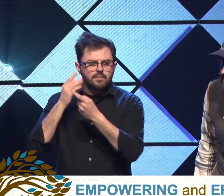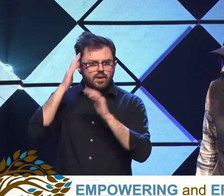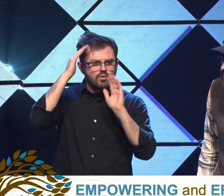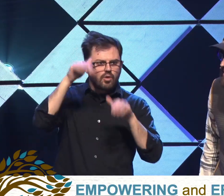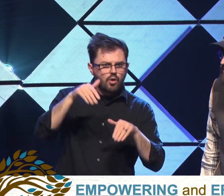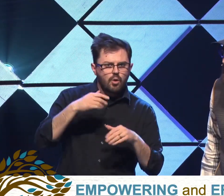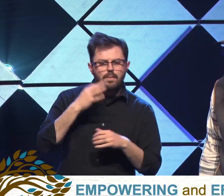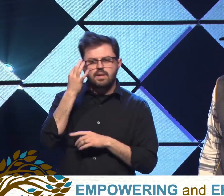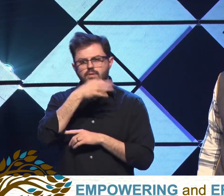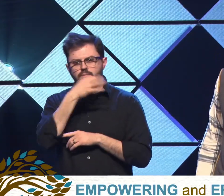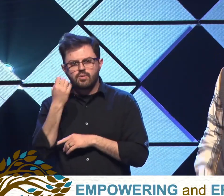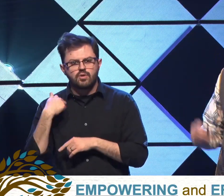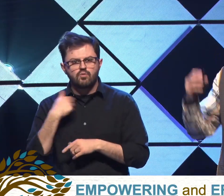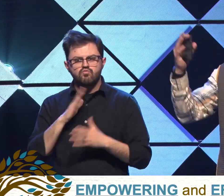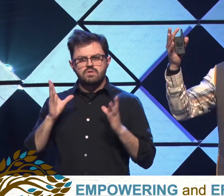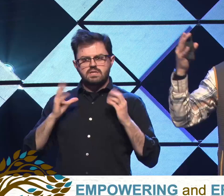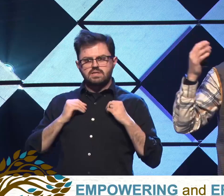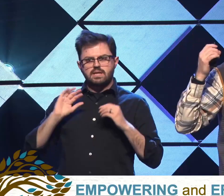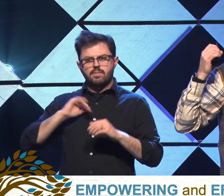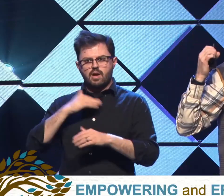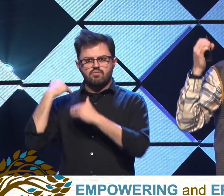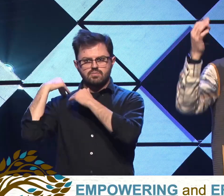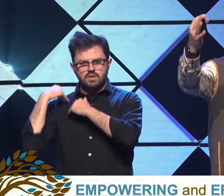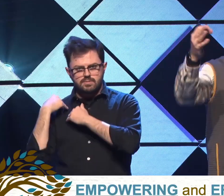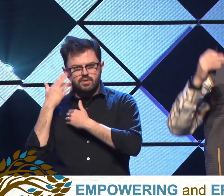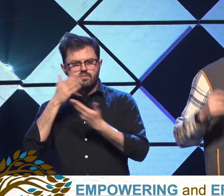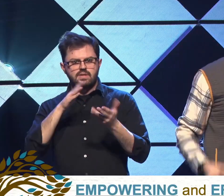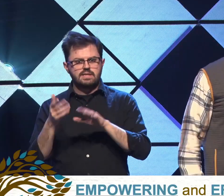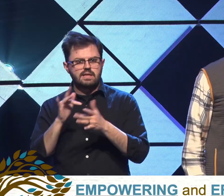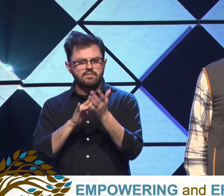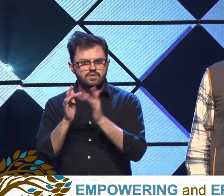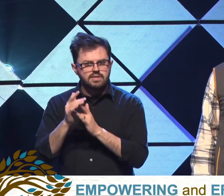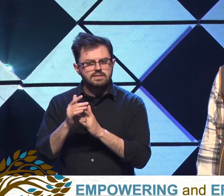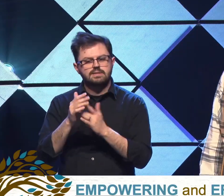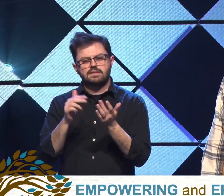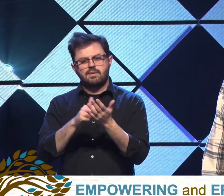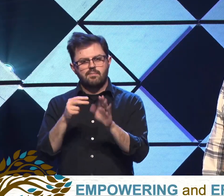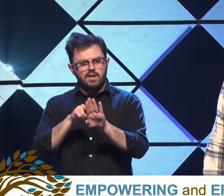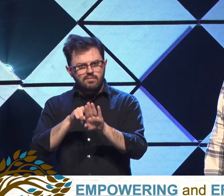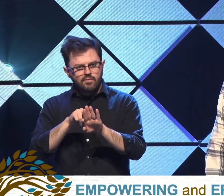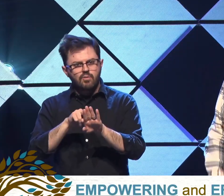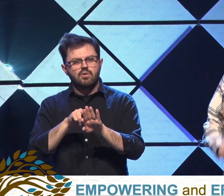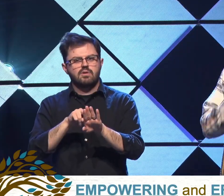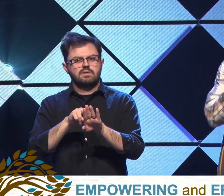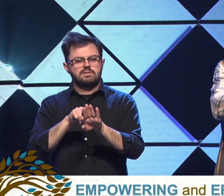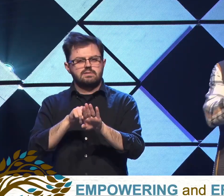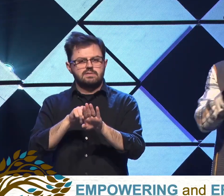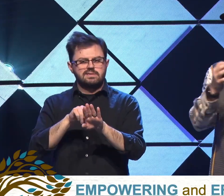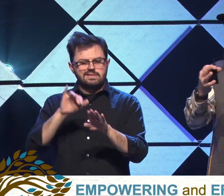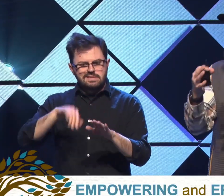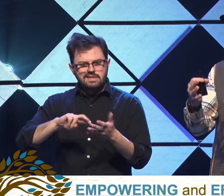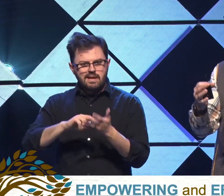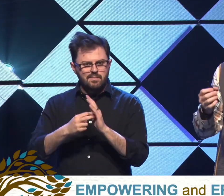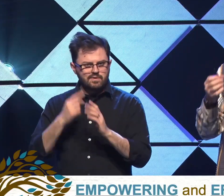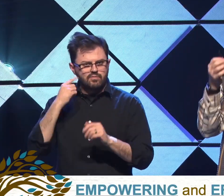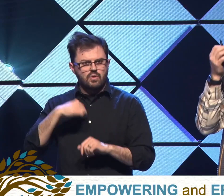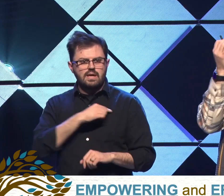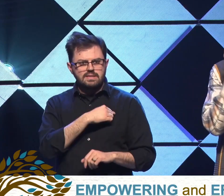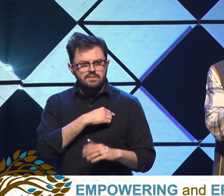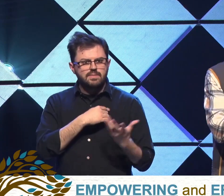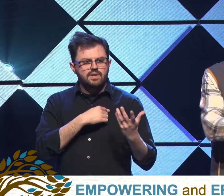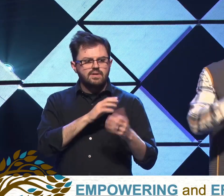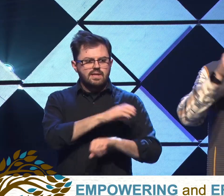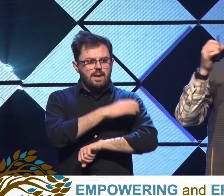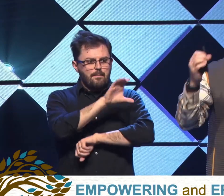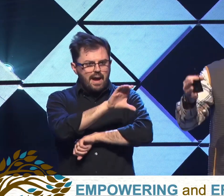our responsibility for the death of Jesus as a metaphor and what that means for us. Because empowering and effective leadership that's